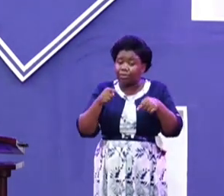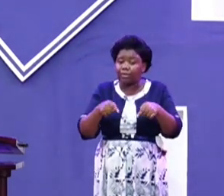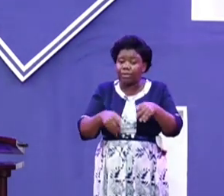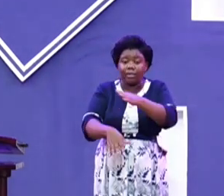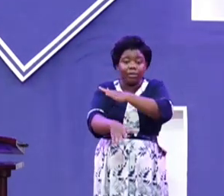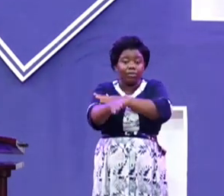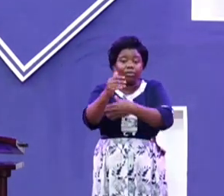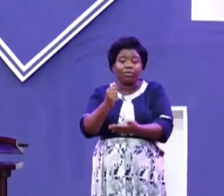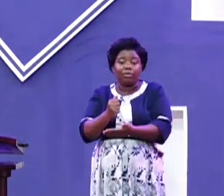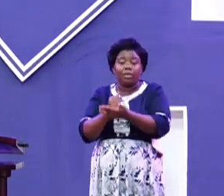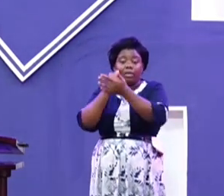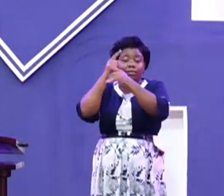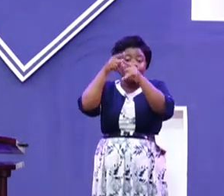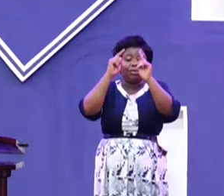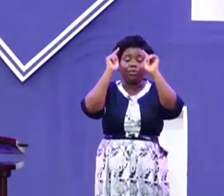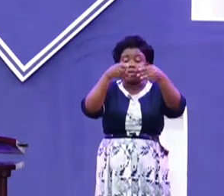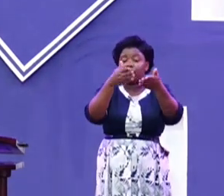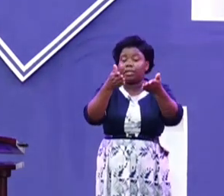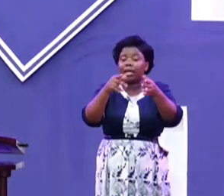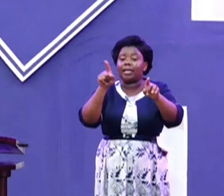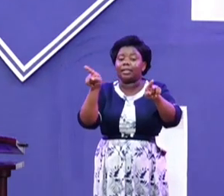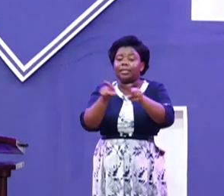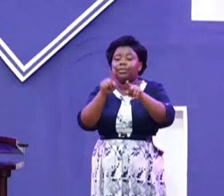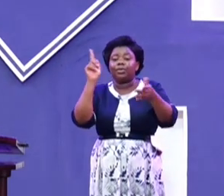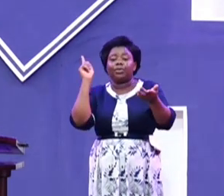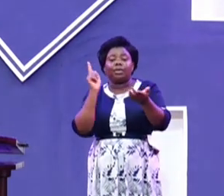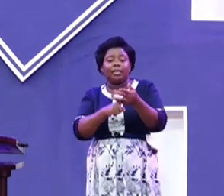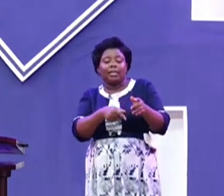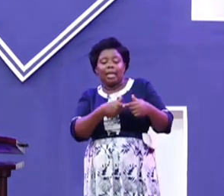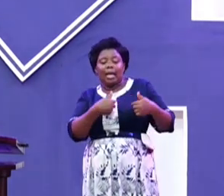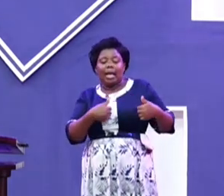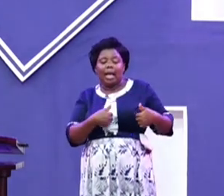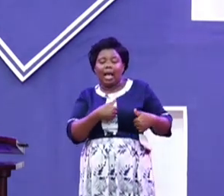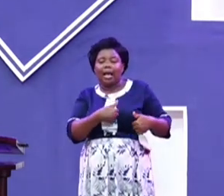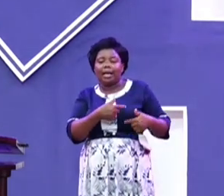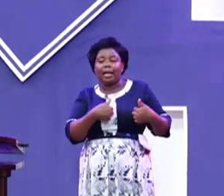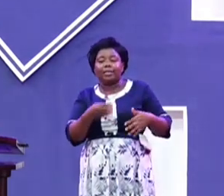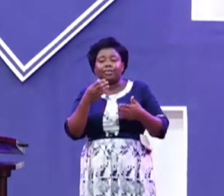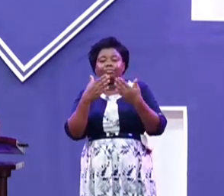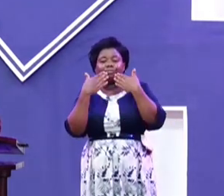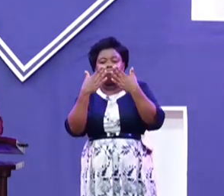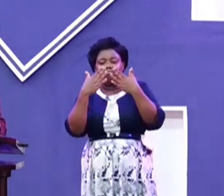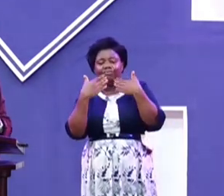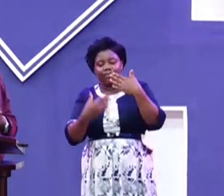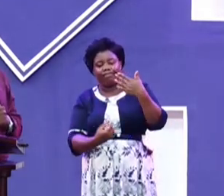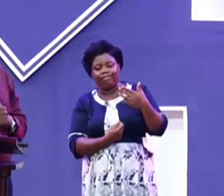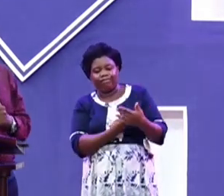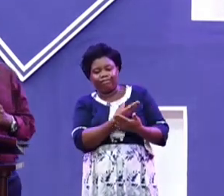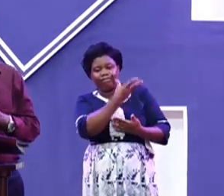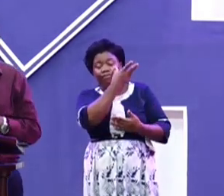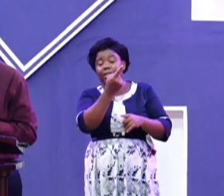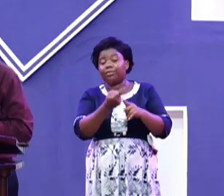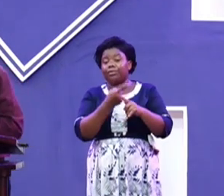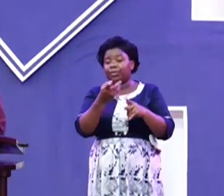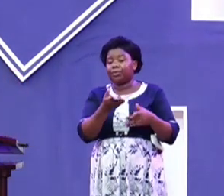yeja chikutuusaako deno olw'omutima ogw'okwebaza gujja kutandika okumeruka mugwe. That is when you get to know that what I